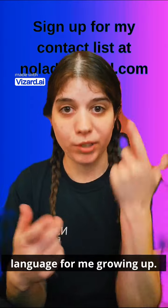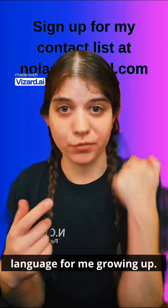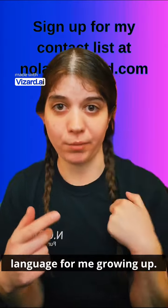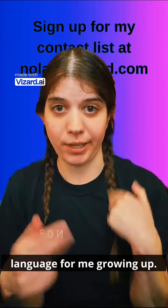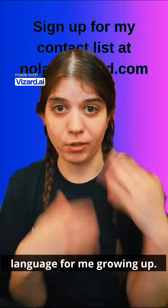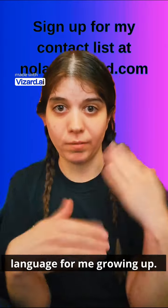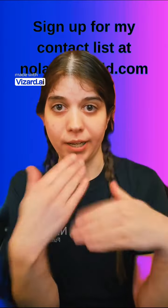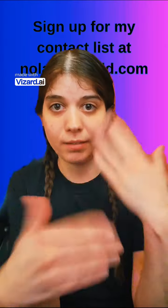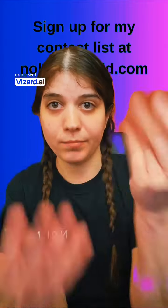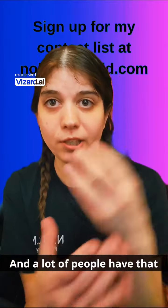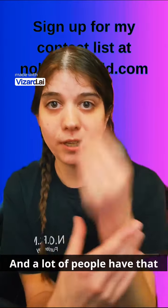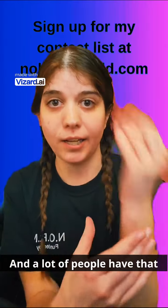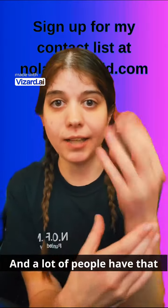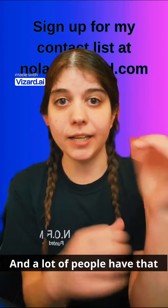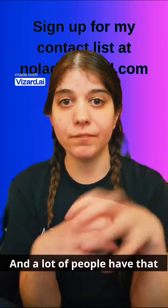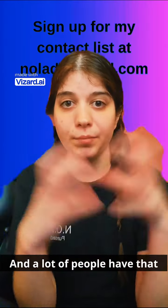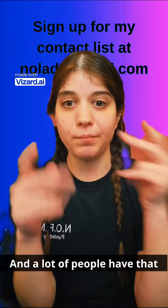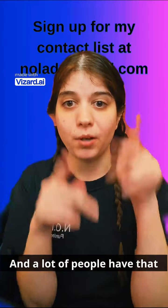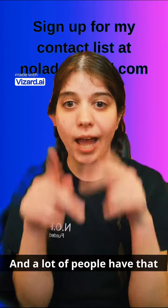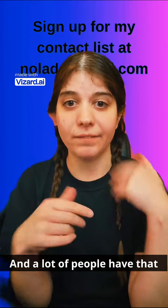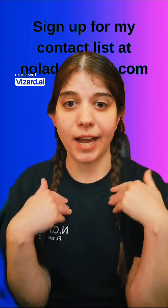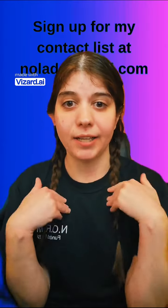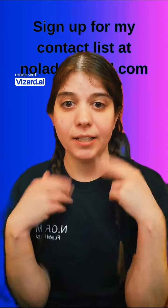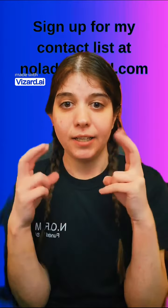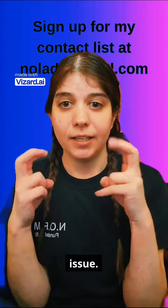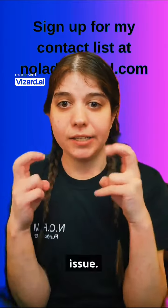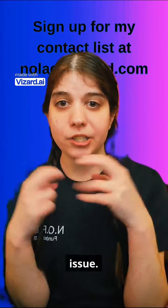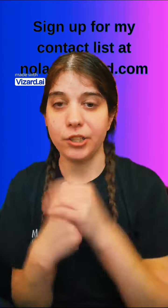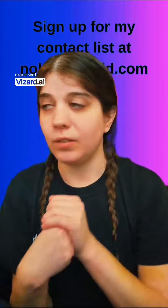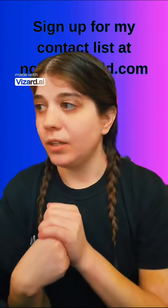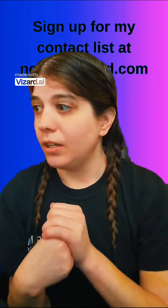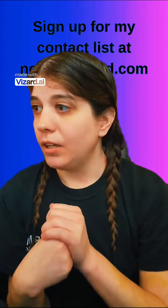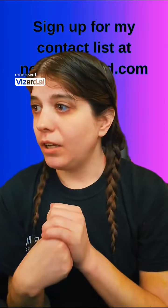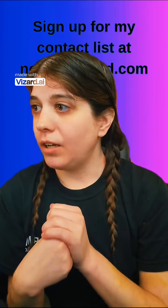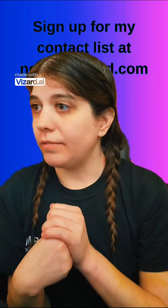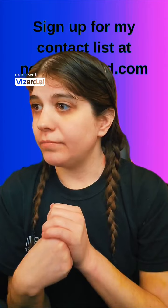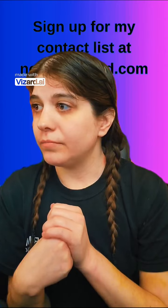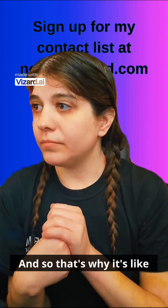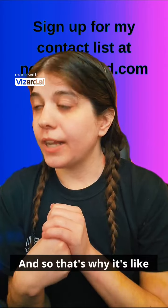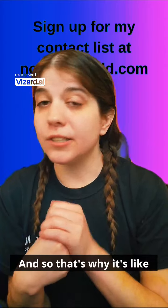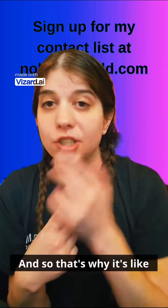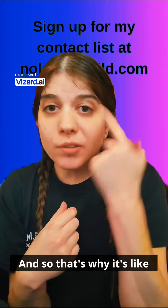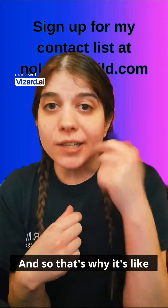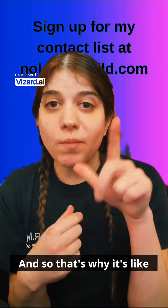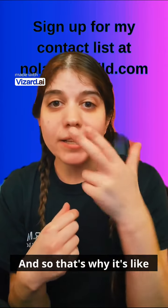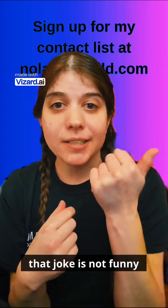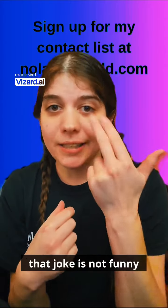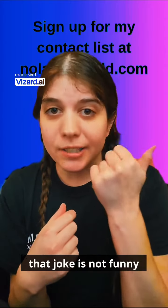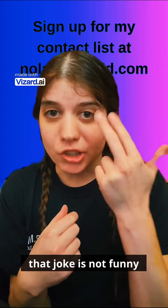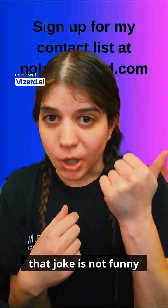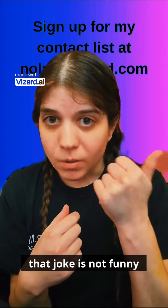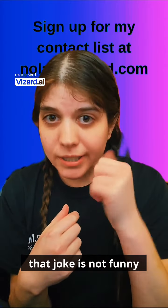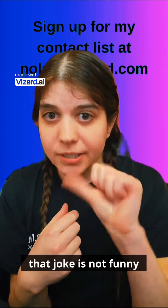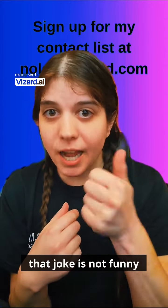me growing up. And a lot of people have that issue. And so that's why it's like that joke is not